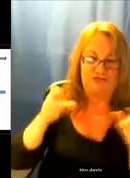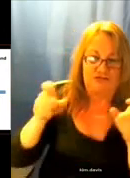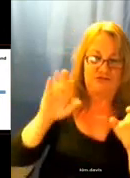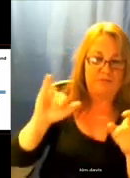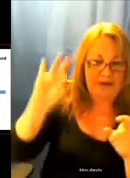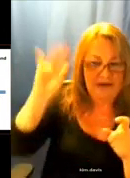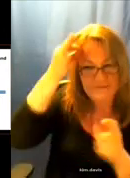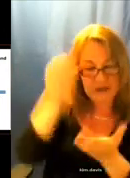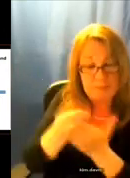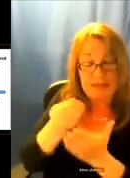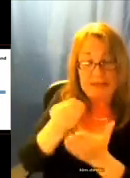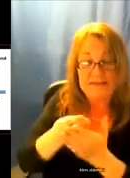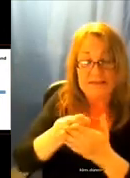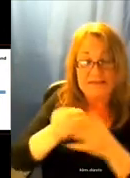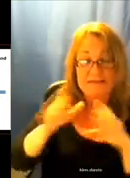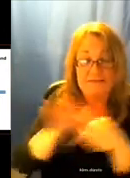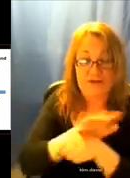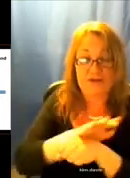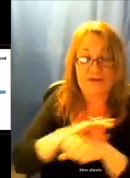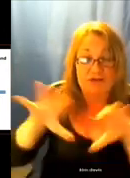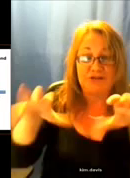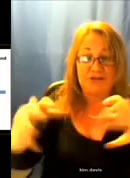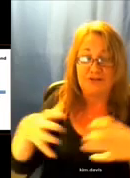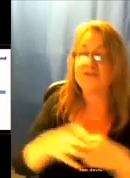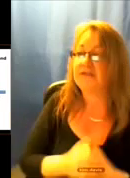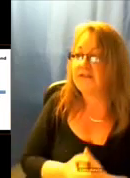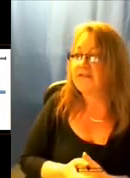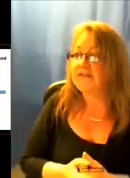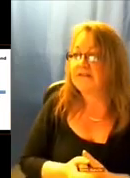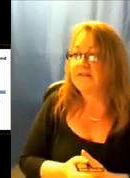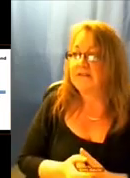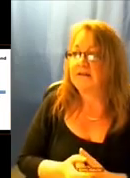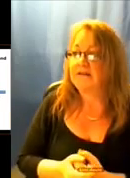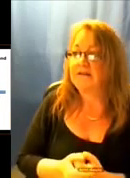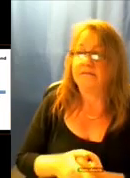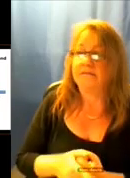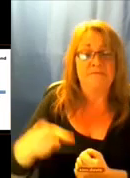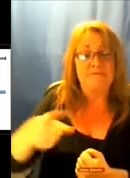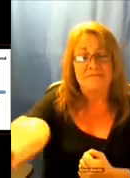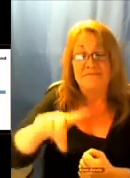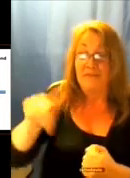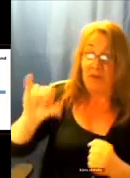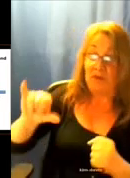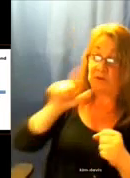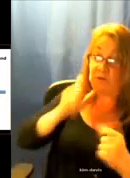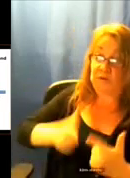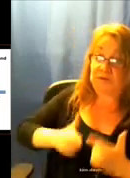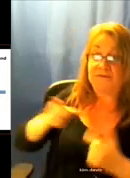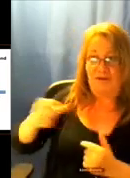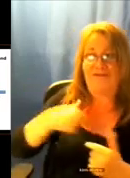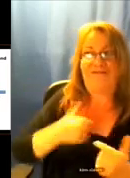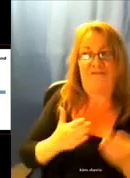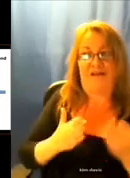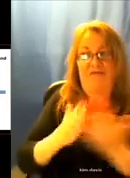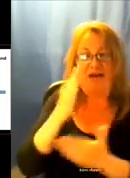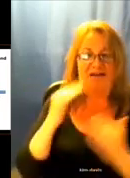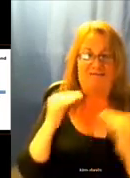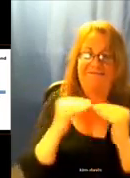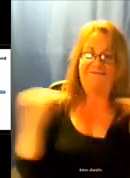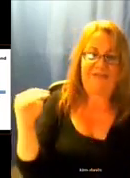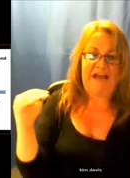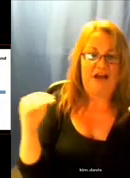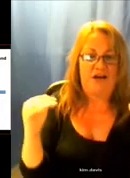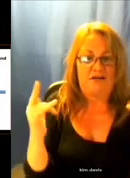area that the residents live under and the management is in charge of.